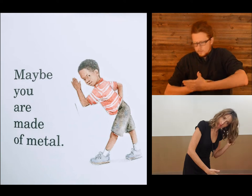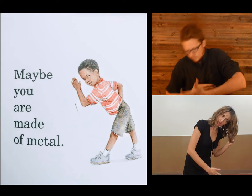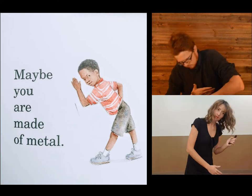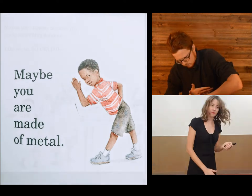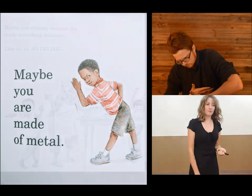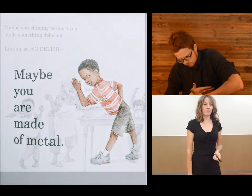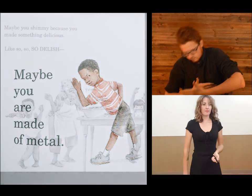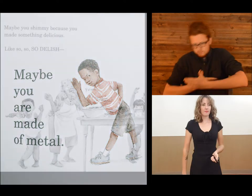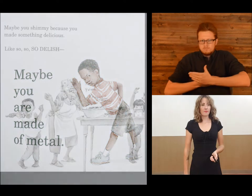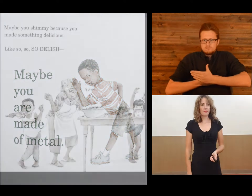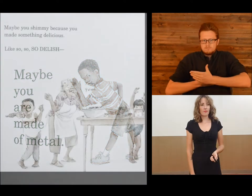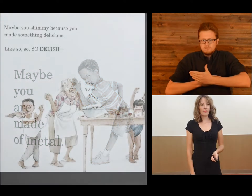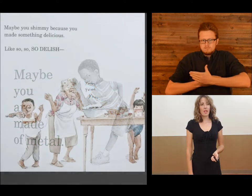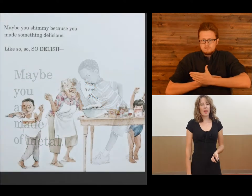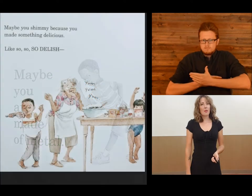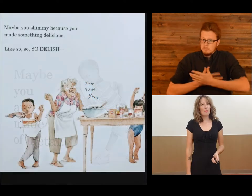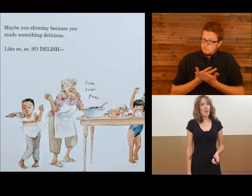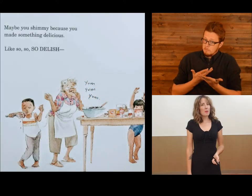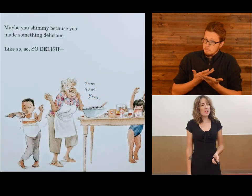blop.